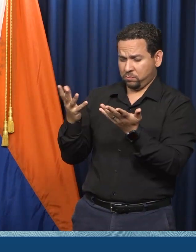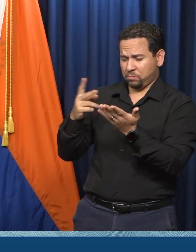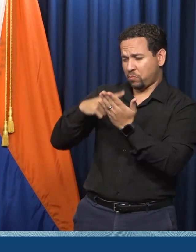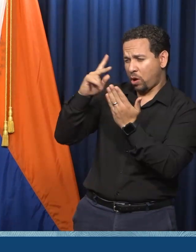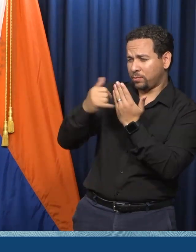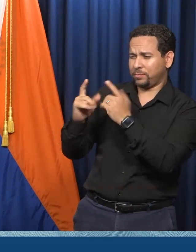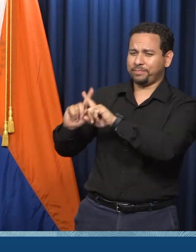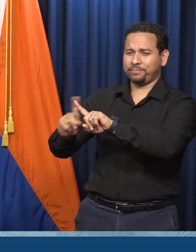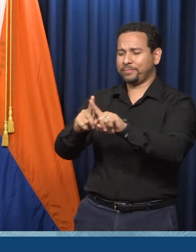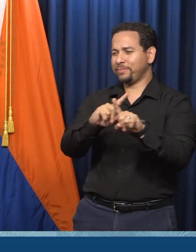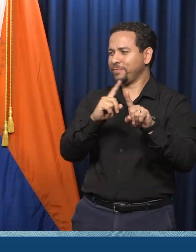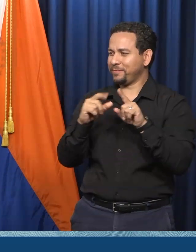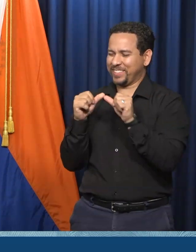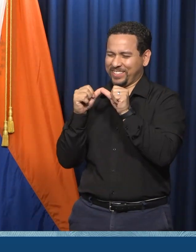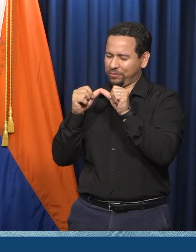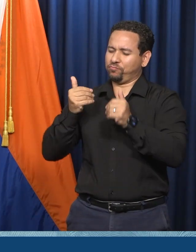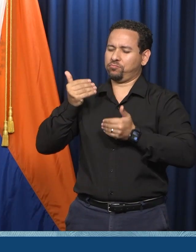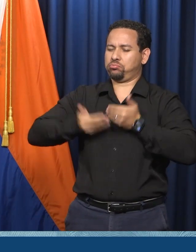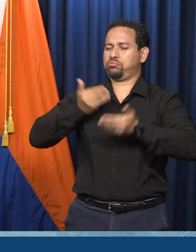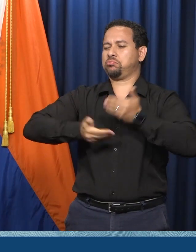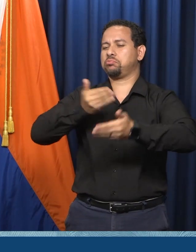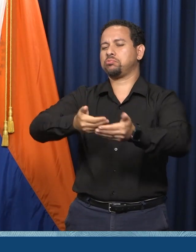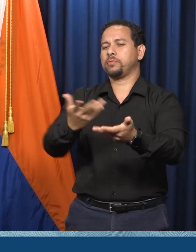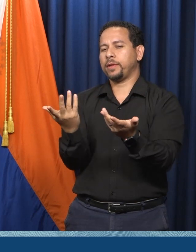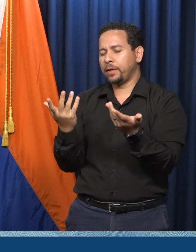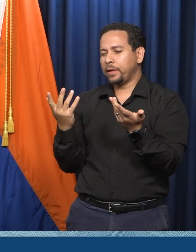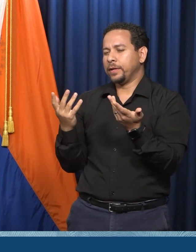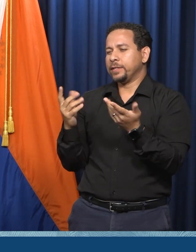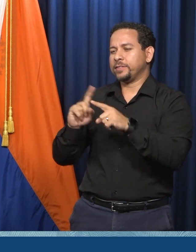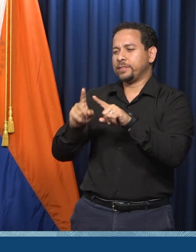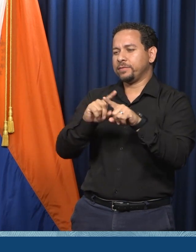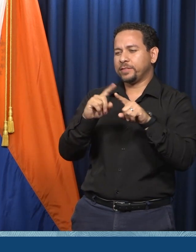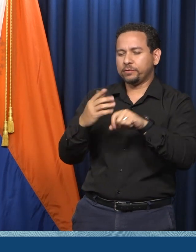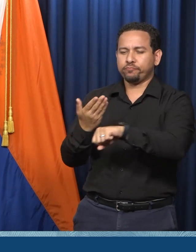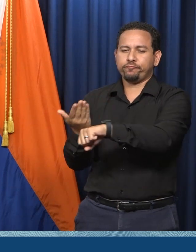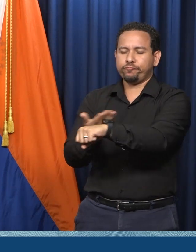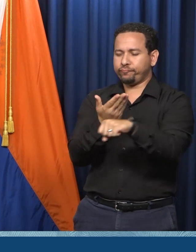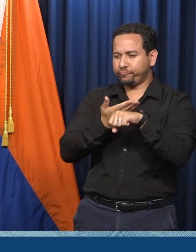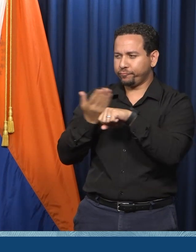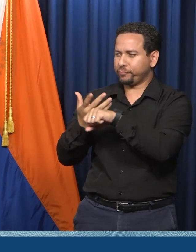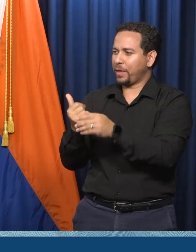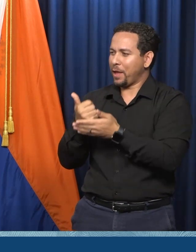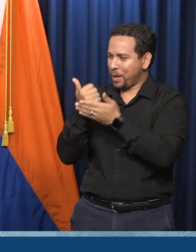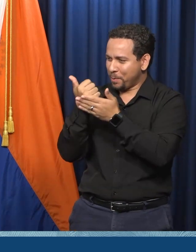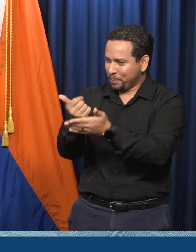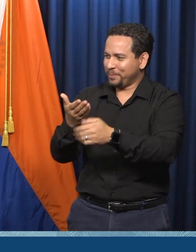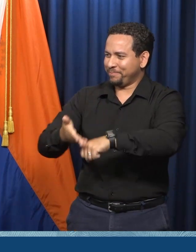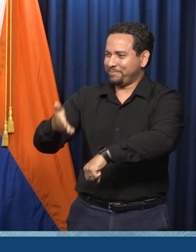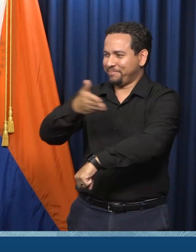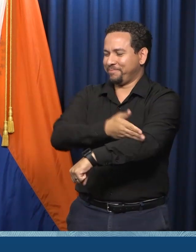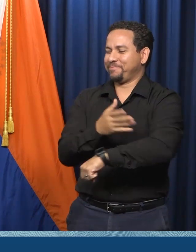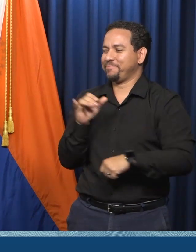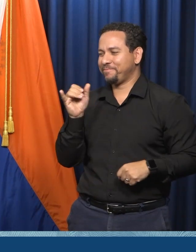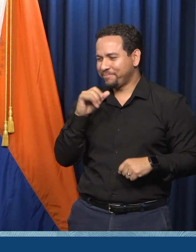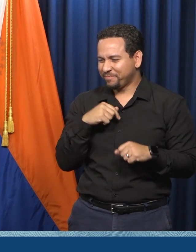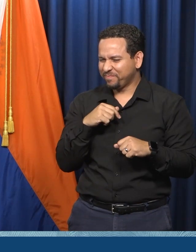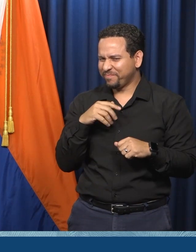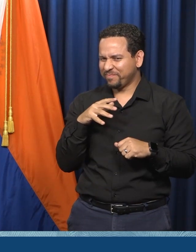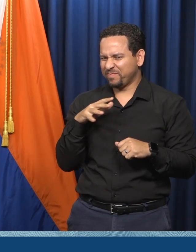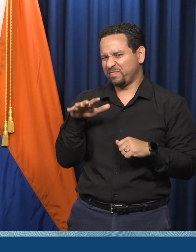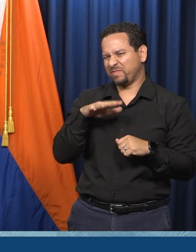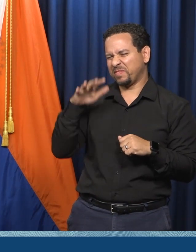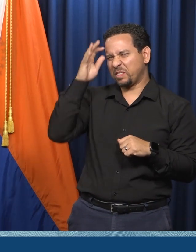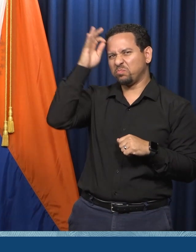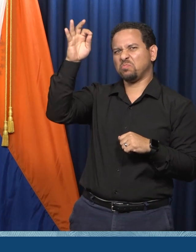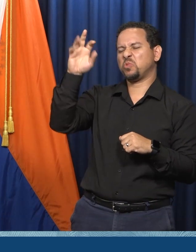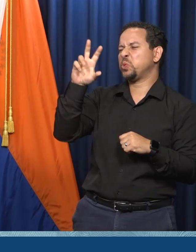town facility improvements. We are looking to, after about almost 30 years, completely redoing our pool